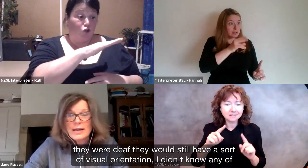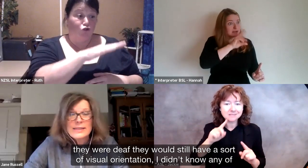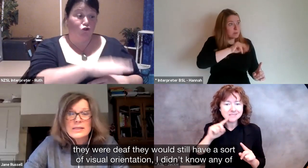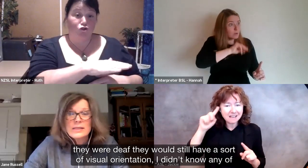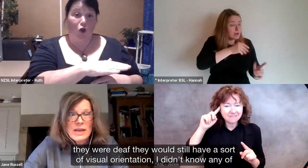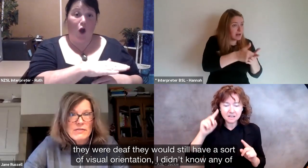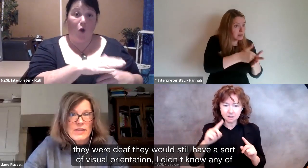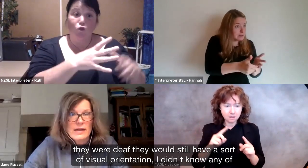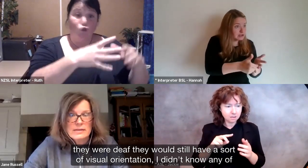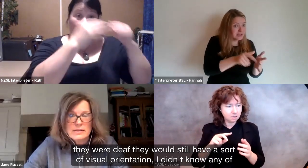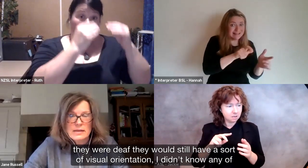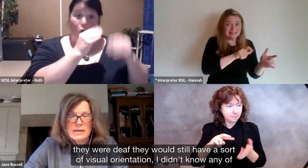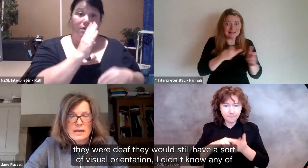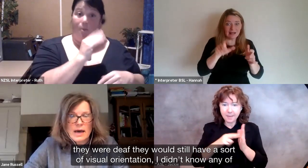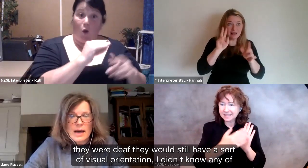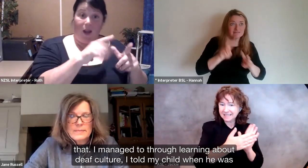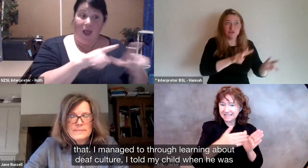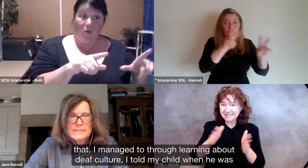I didn't know any of that.